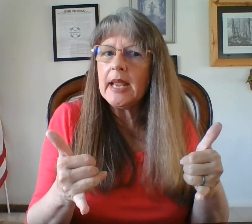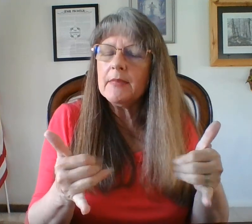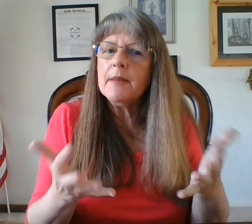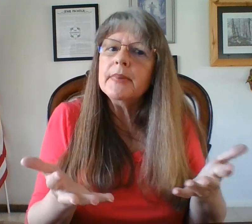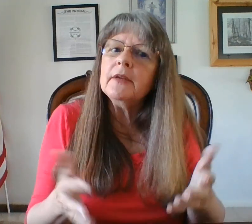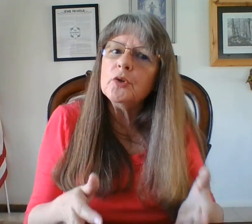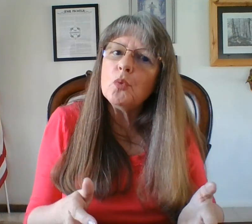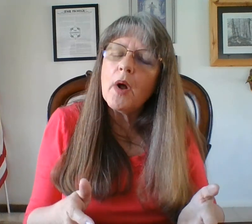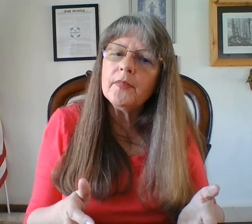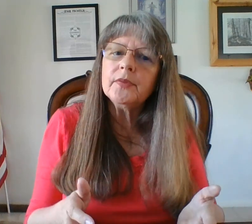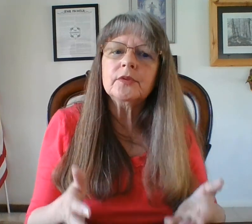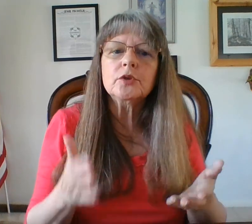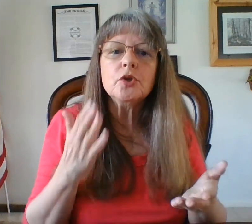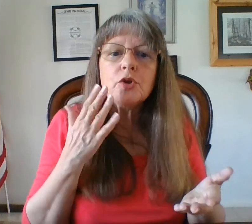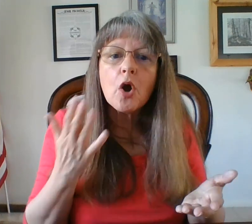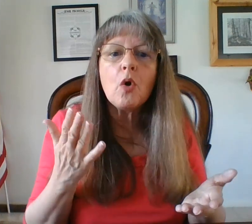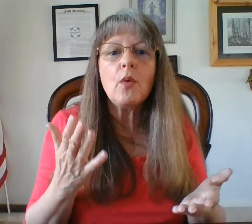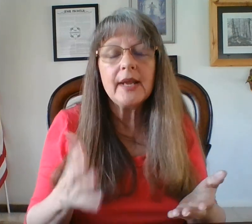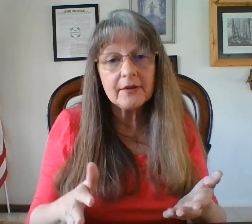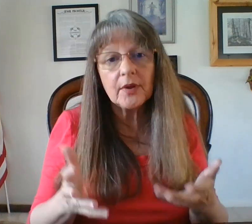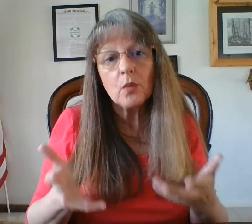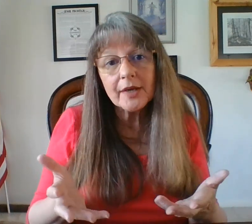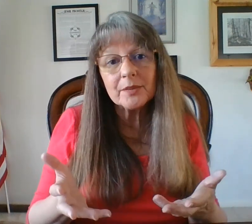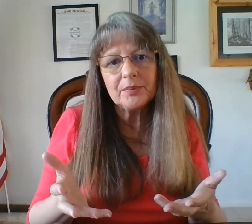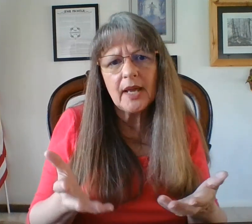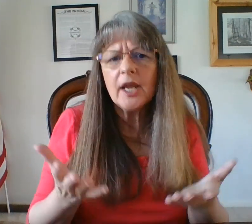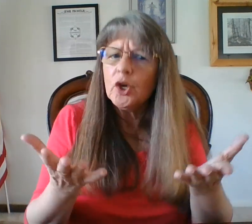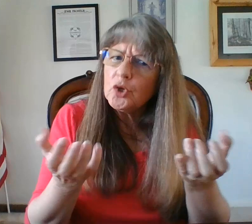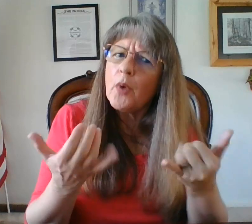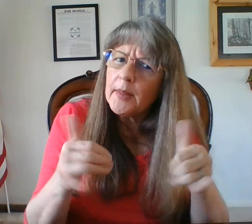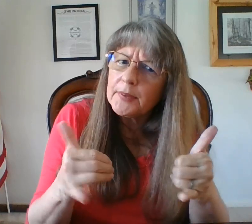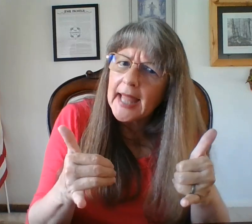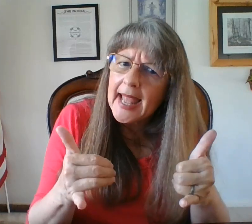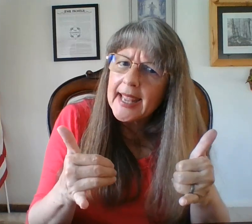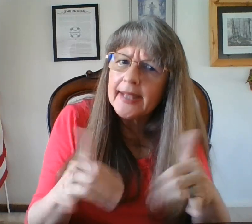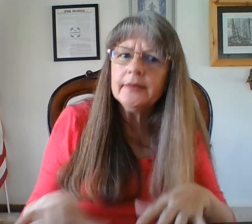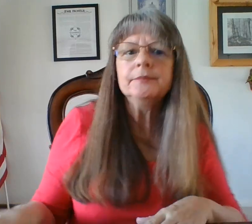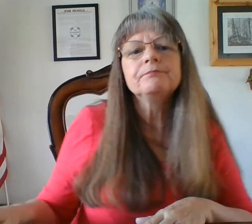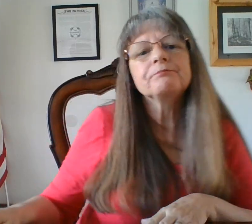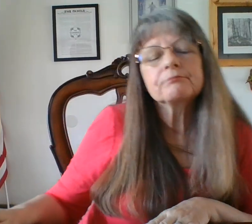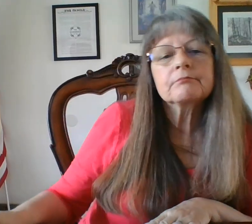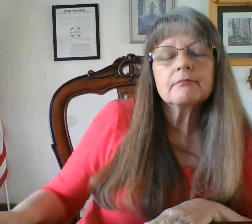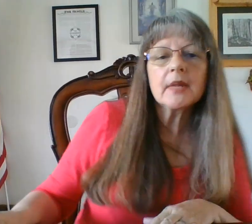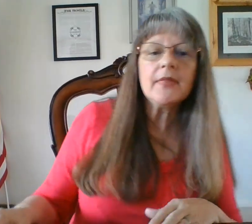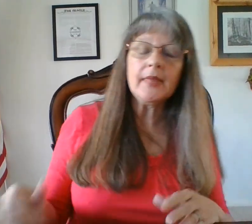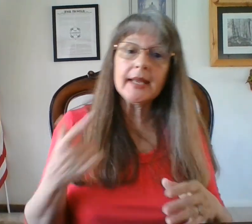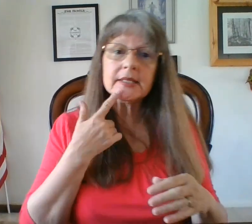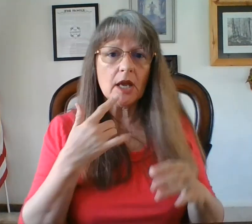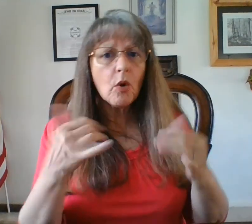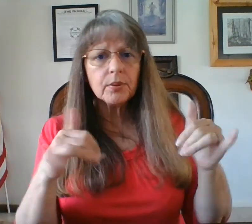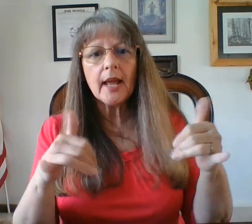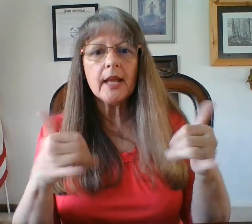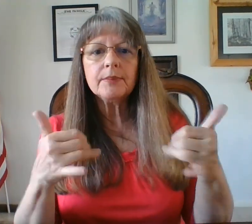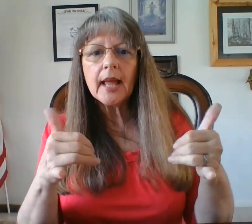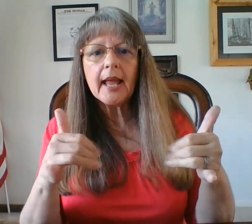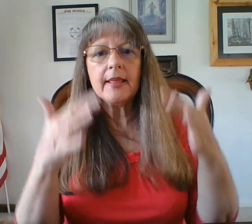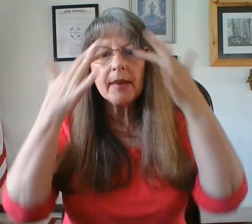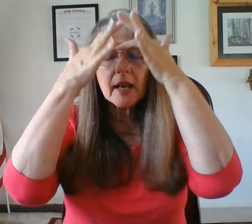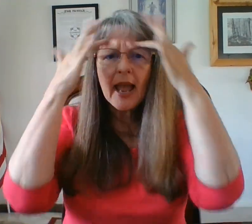statement. But if you want to know if they want to play, you want to play? And then they can say, oh, play, play. And they may not